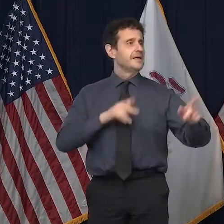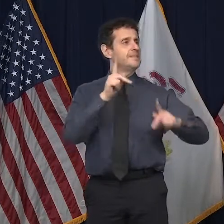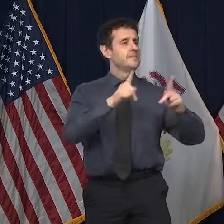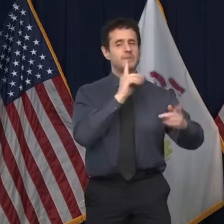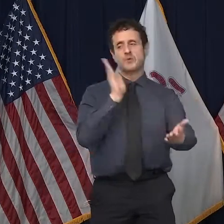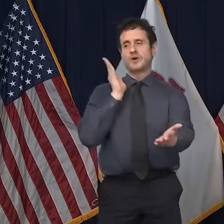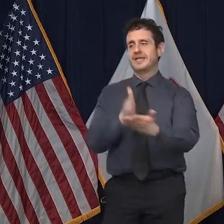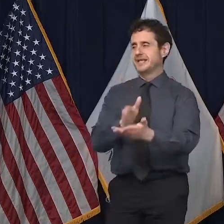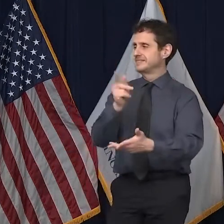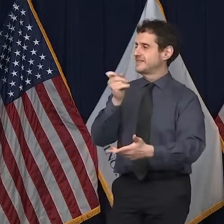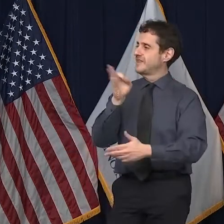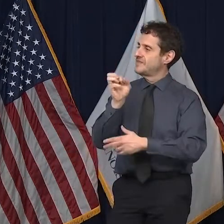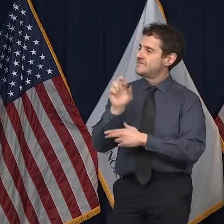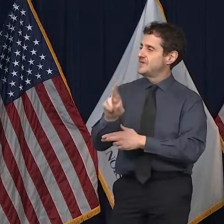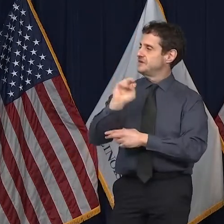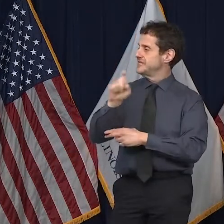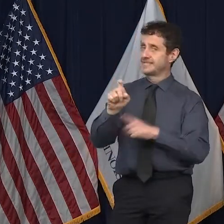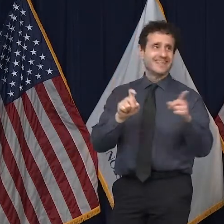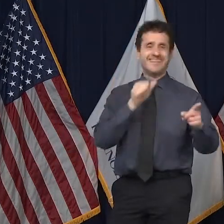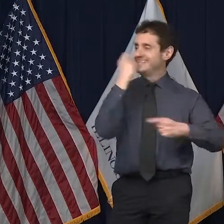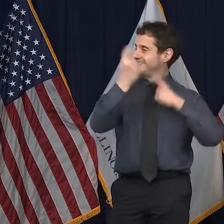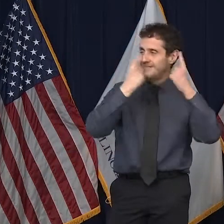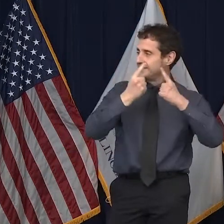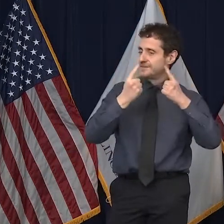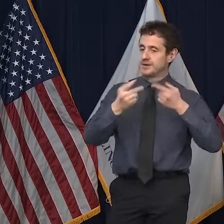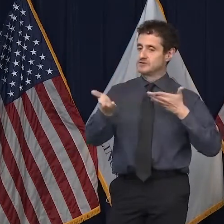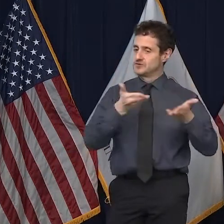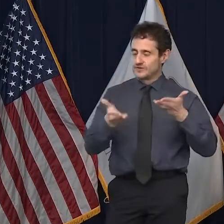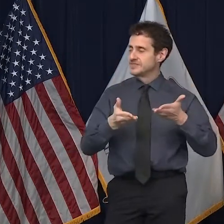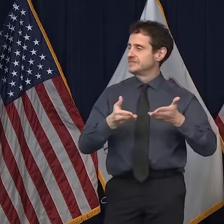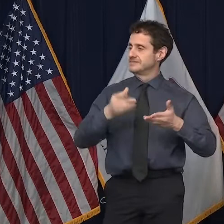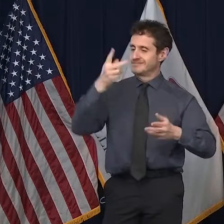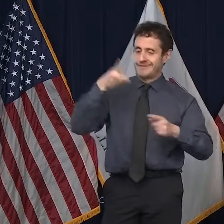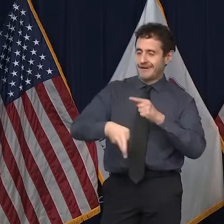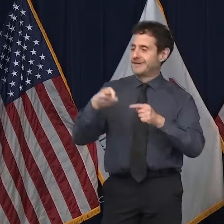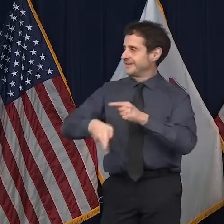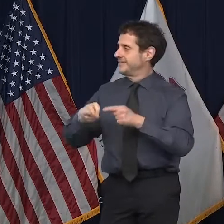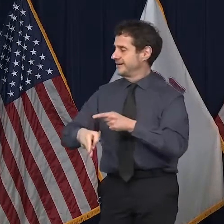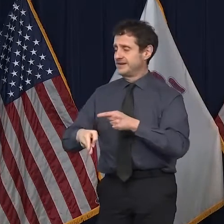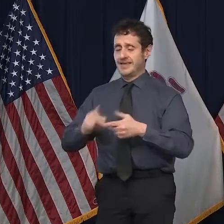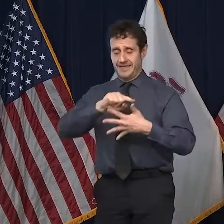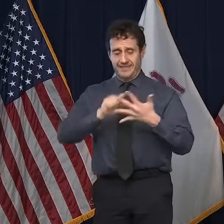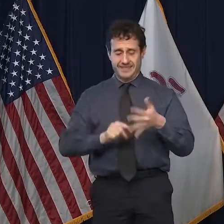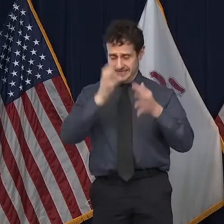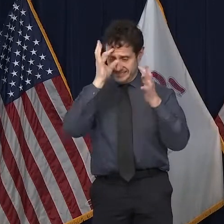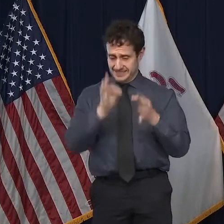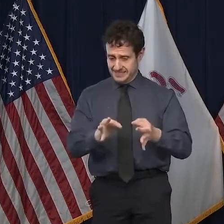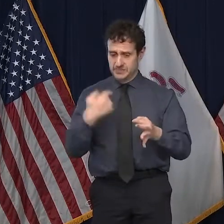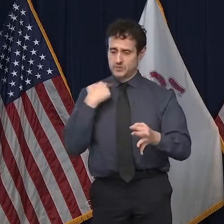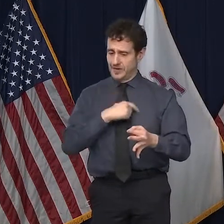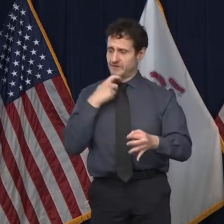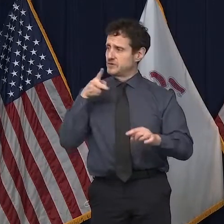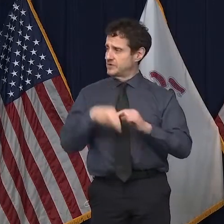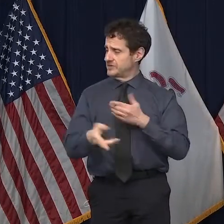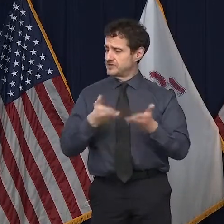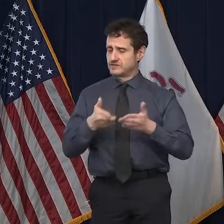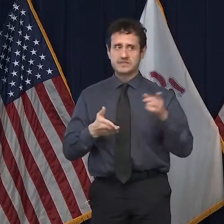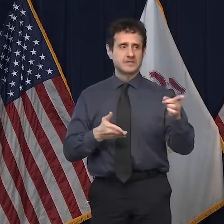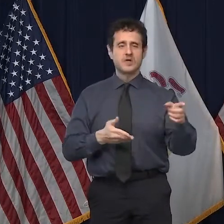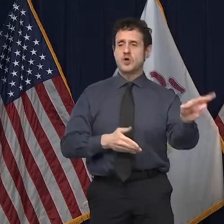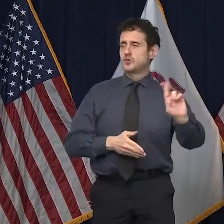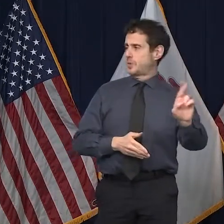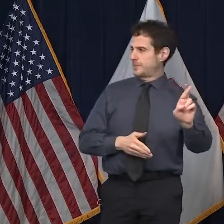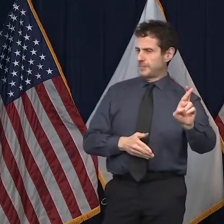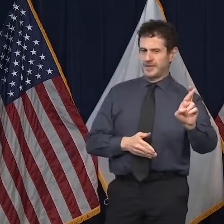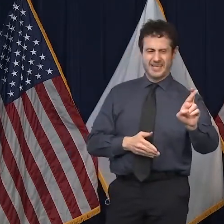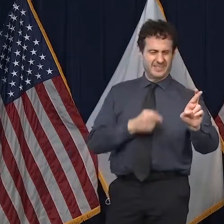tax obviously didn't consider. And so these are decisions that will have to be made. The Republicans stood against this.